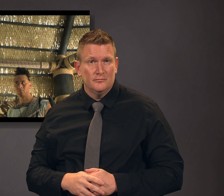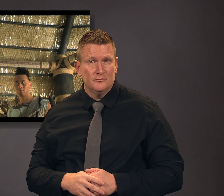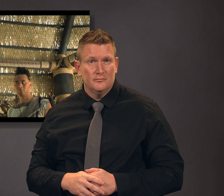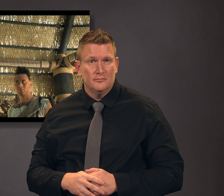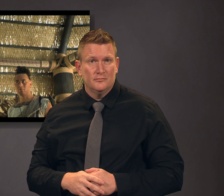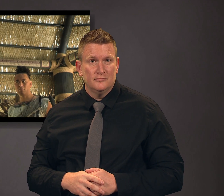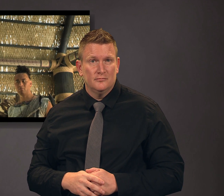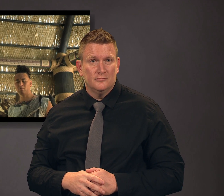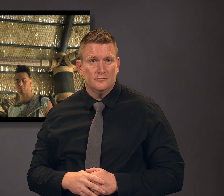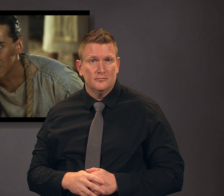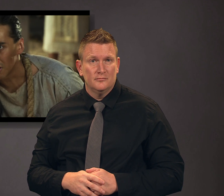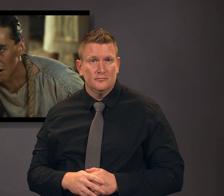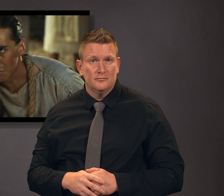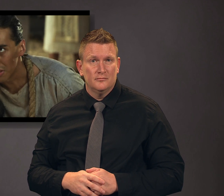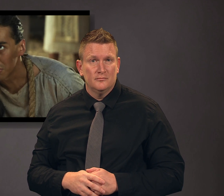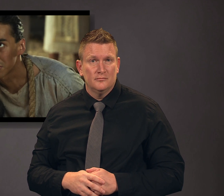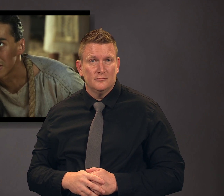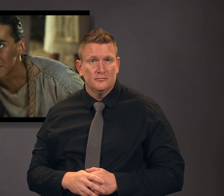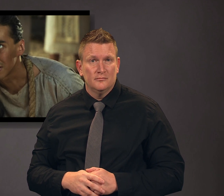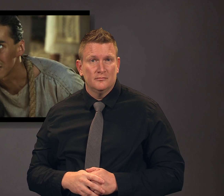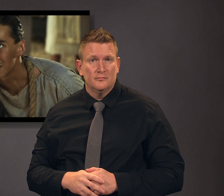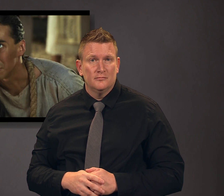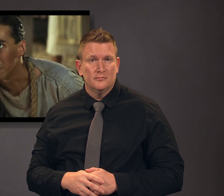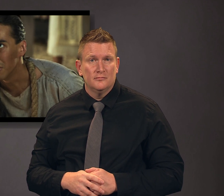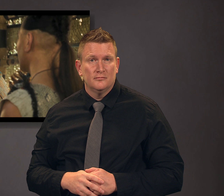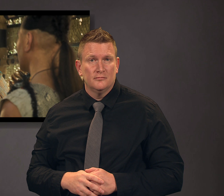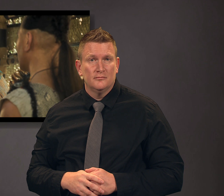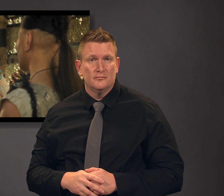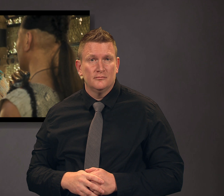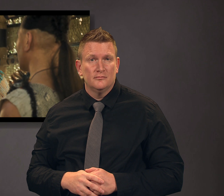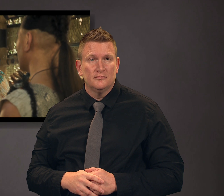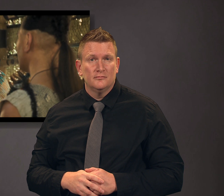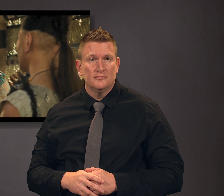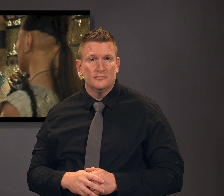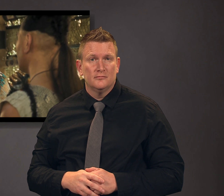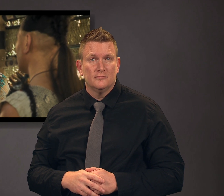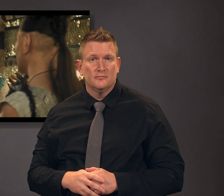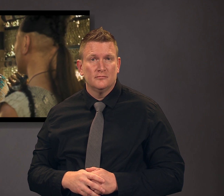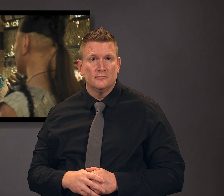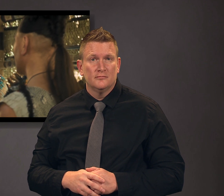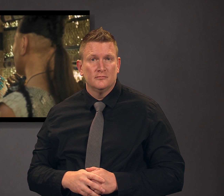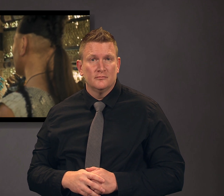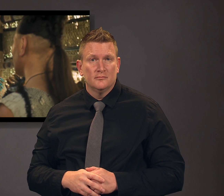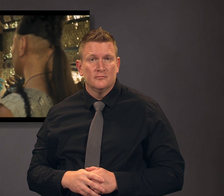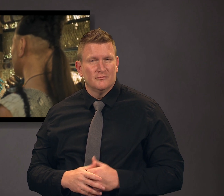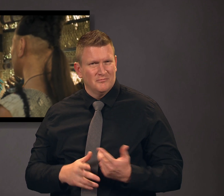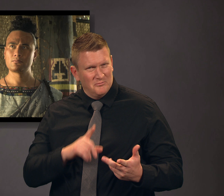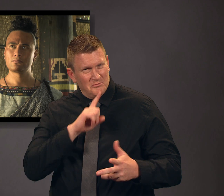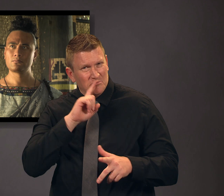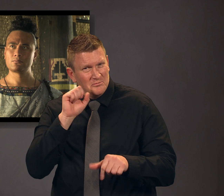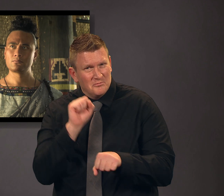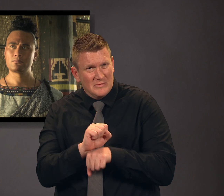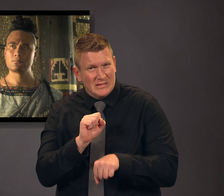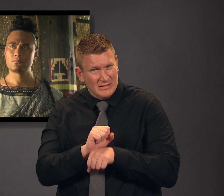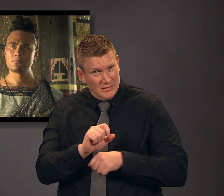He smote off every arm that was raised against him. Surely this is more than a man.